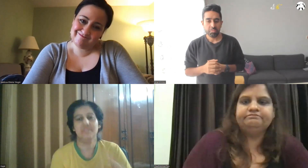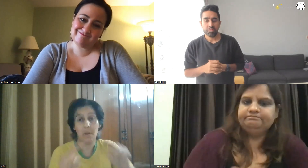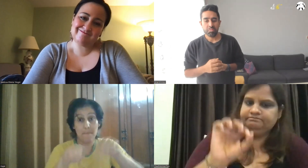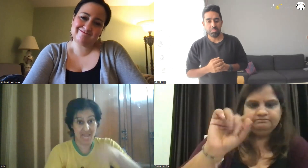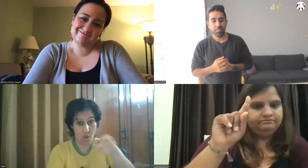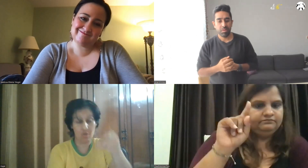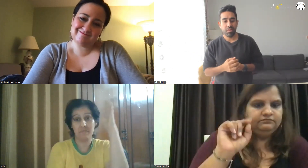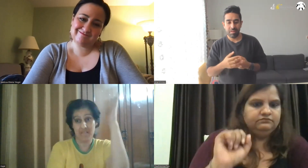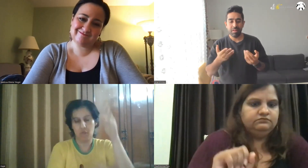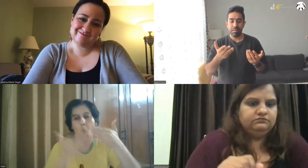What do we do?